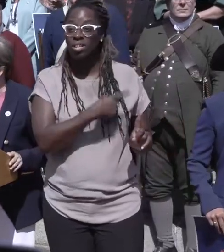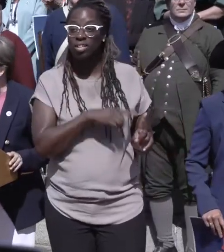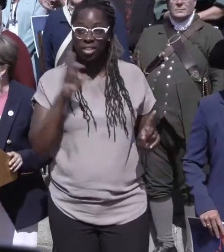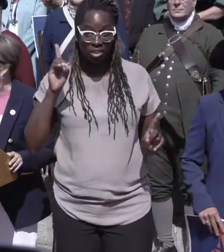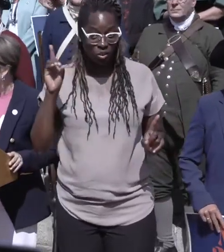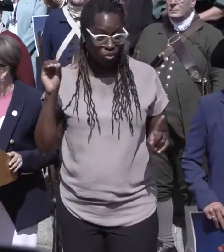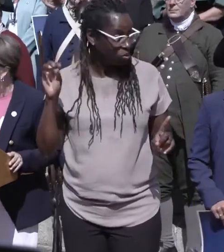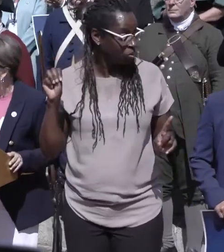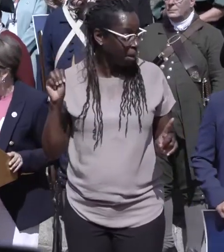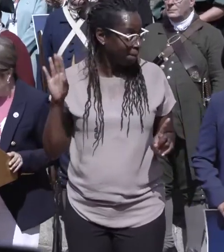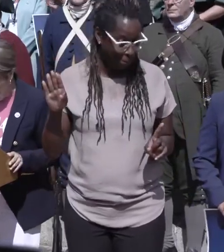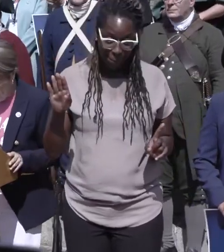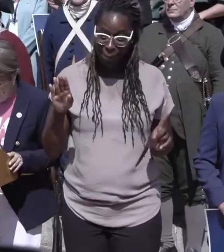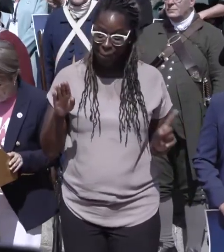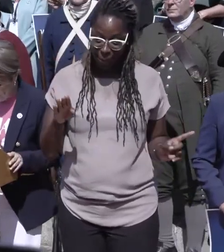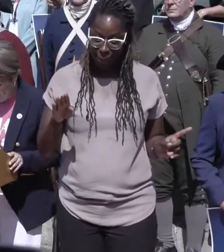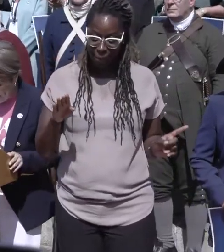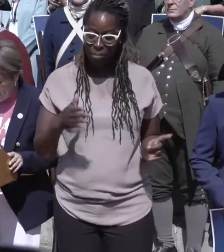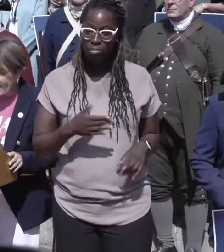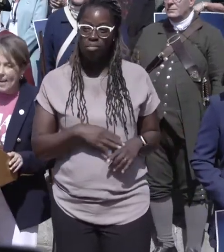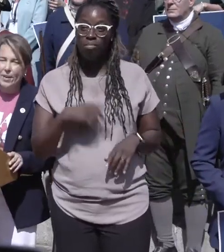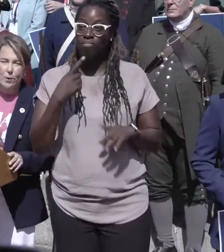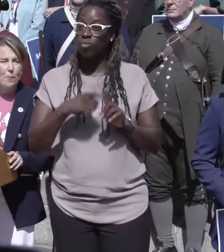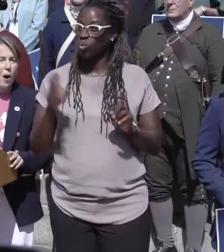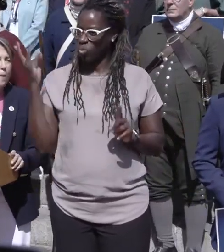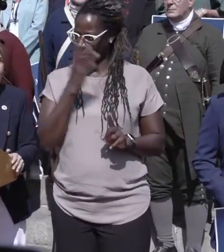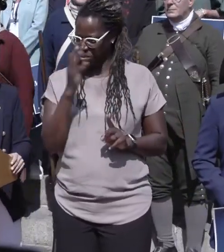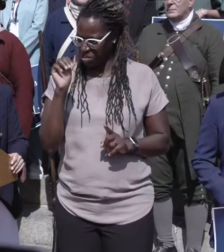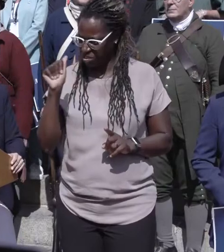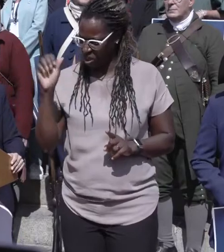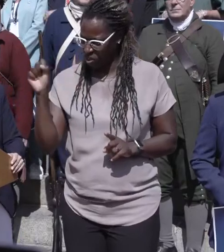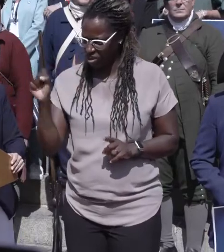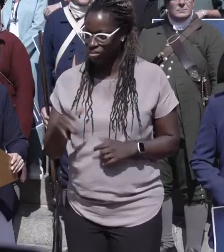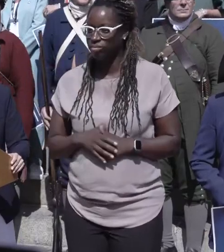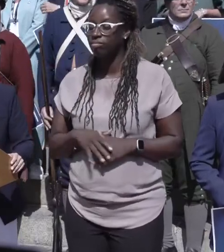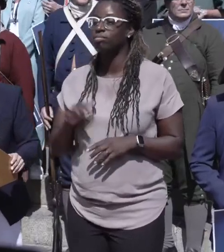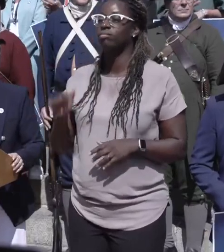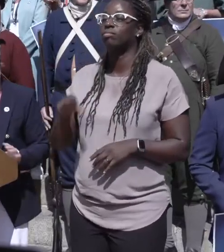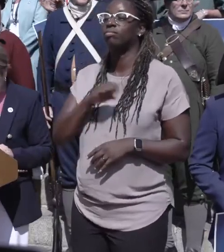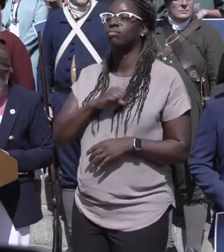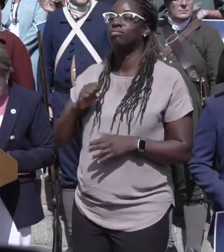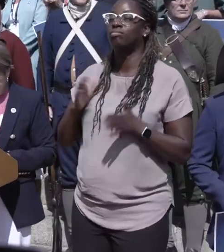who's coming from the West this morning, and Senator Paul Mark.